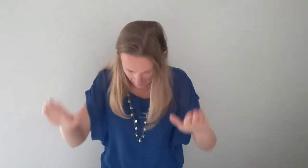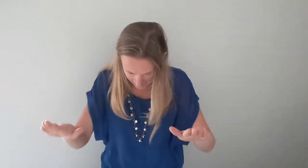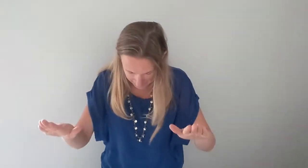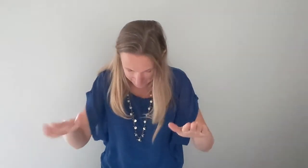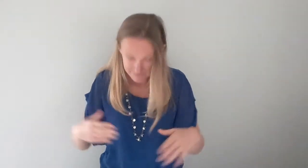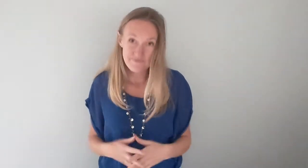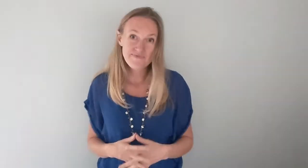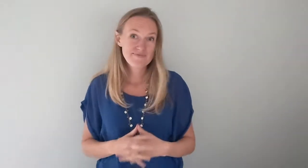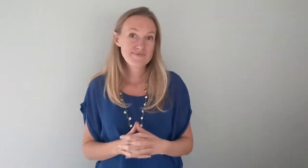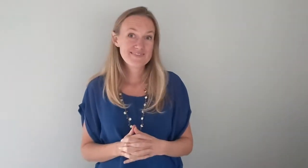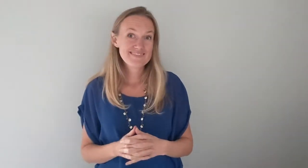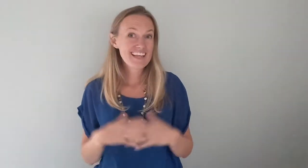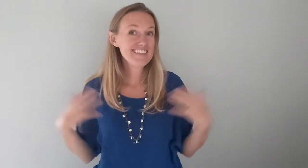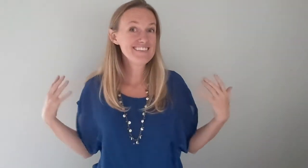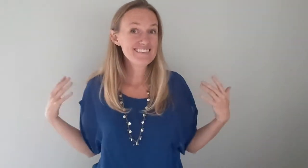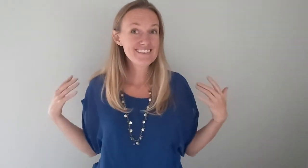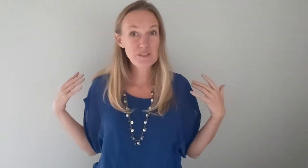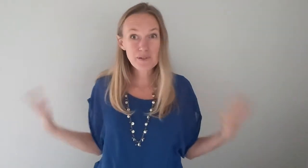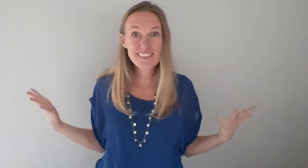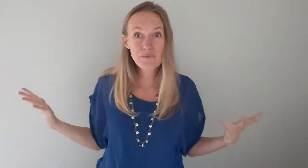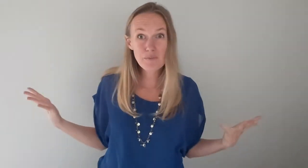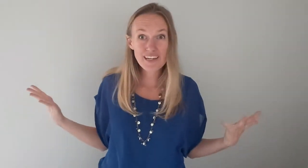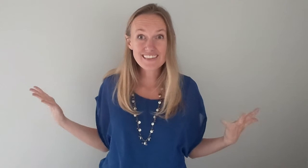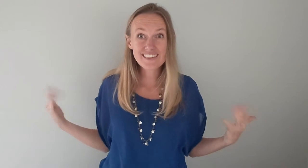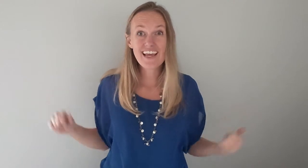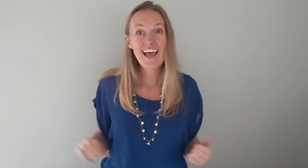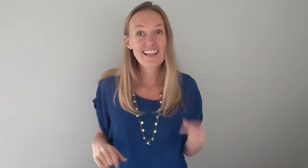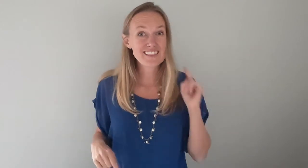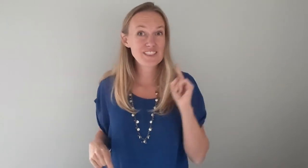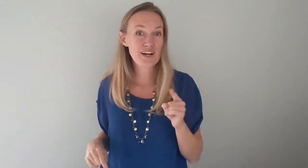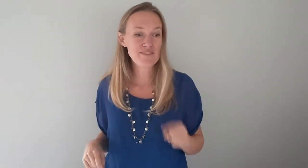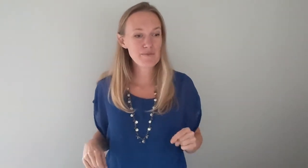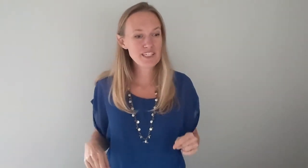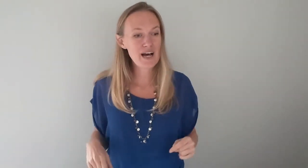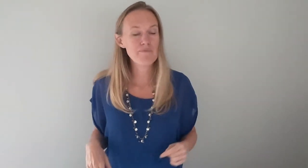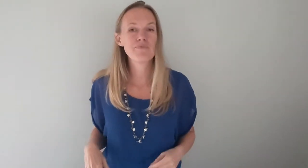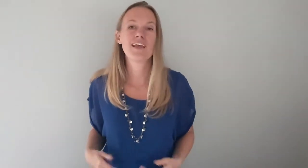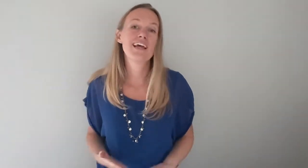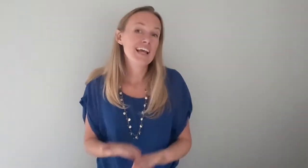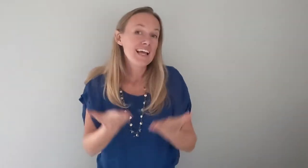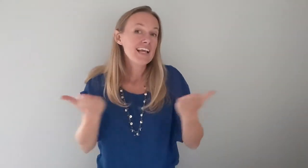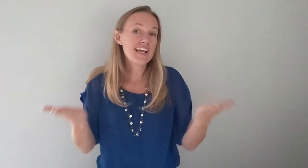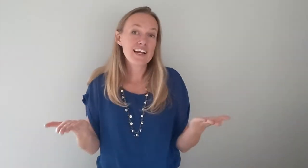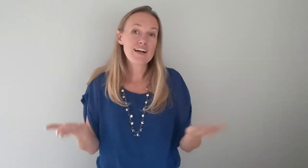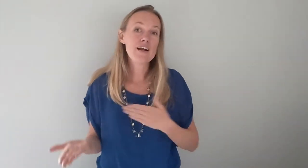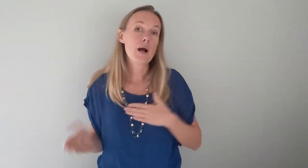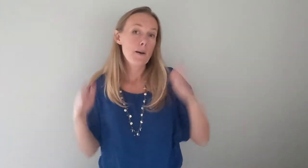bow. Okay, so it's a pretty simple bridge. Let's try it from the top. Here,